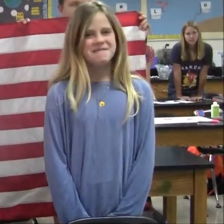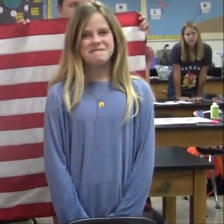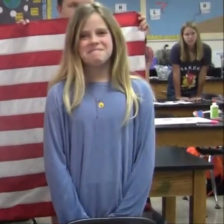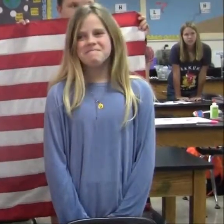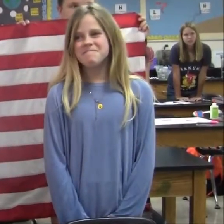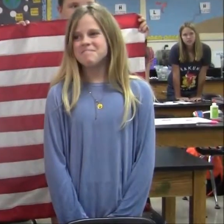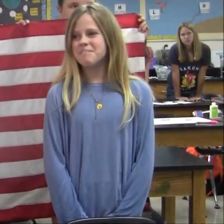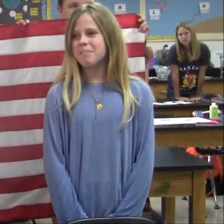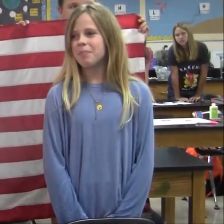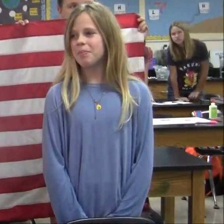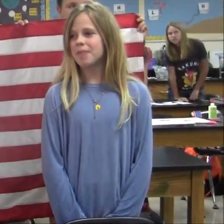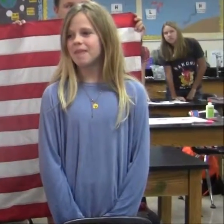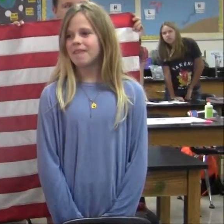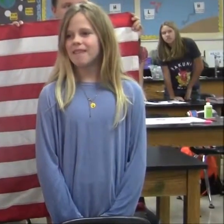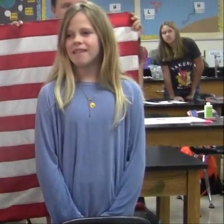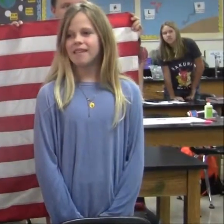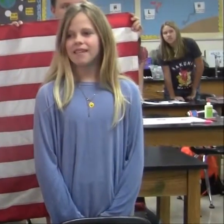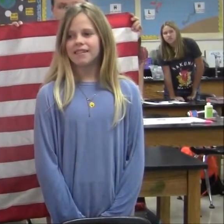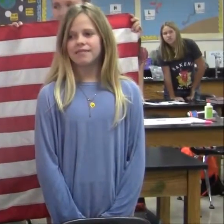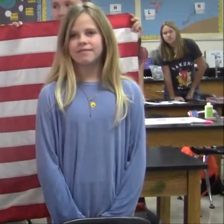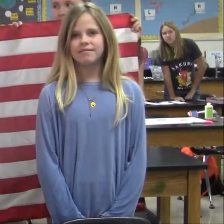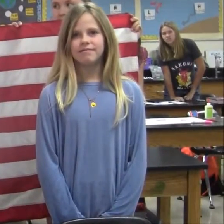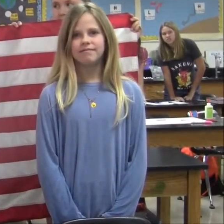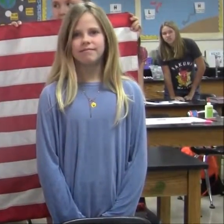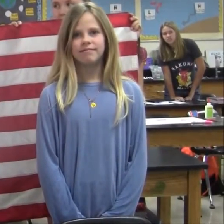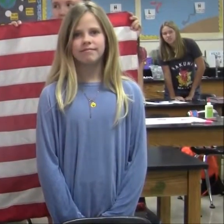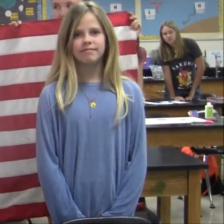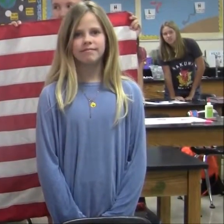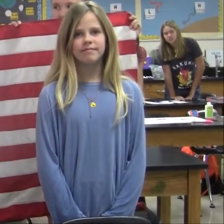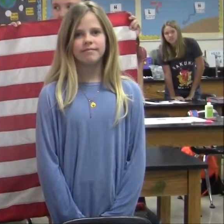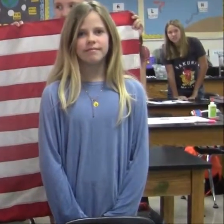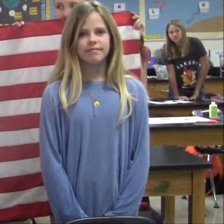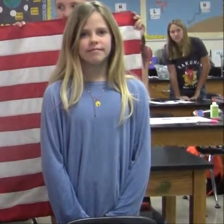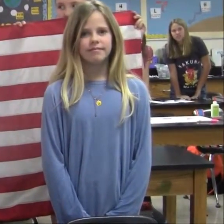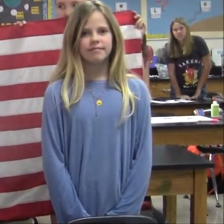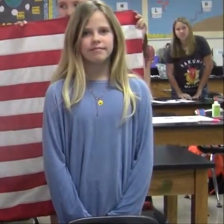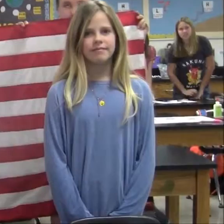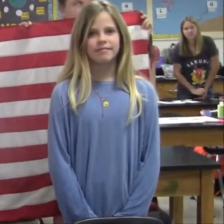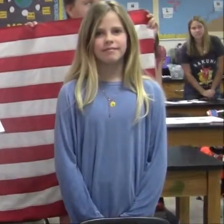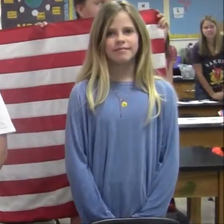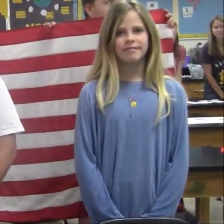Be kind and have a great day.